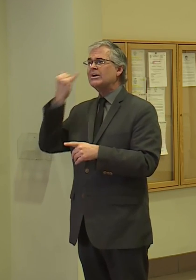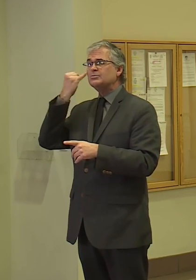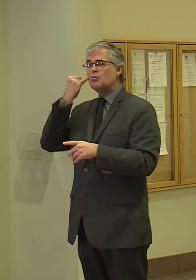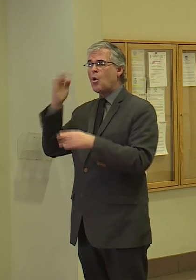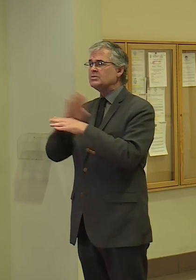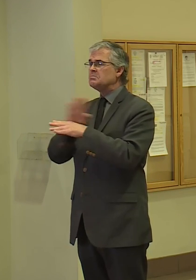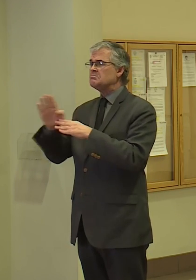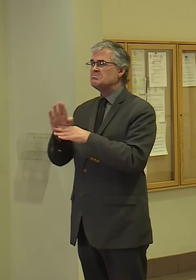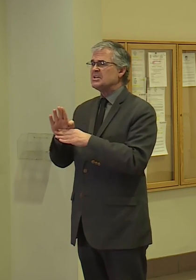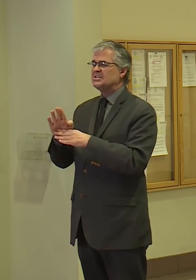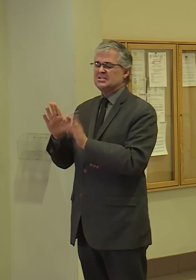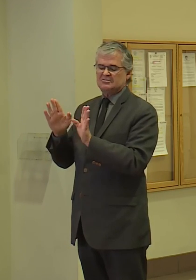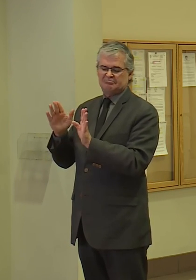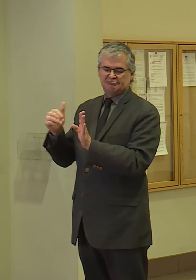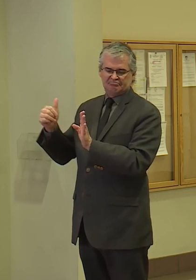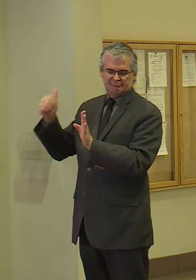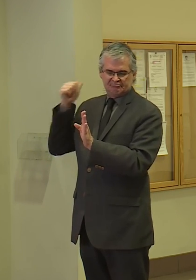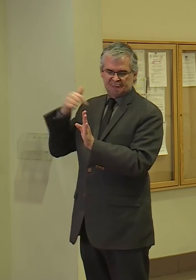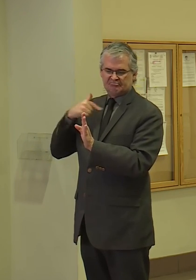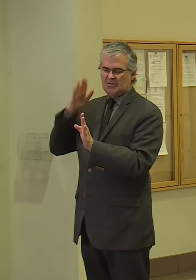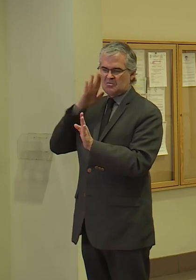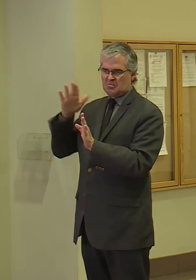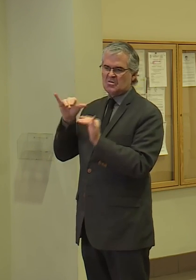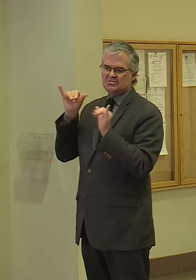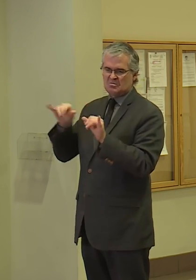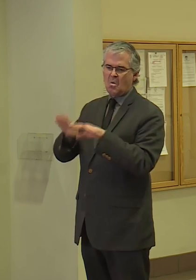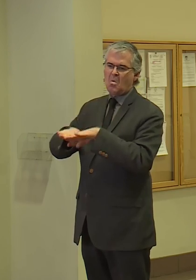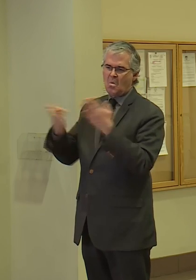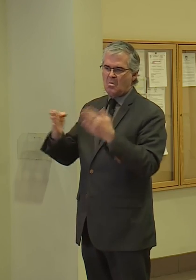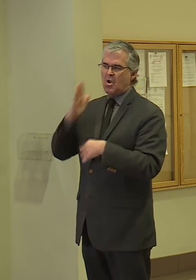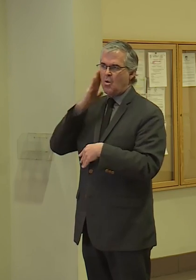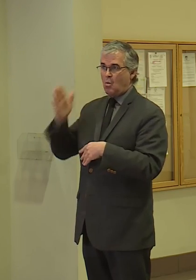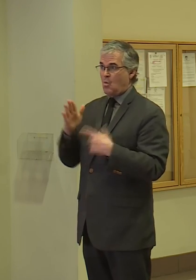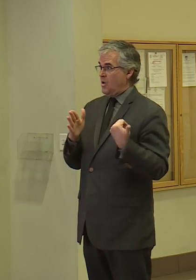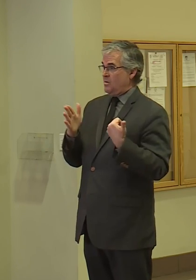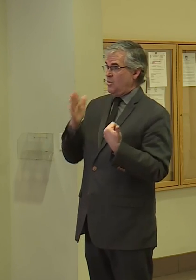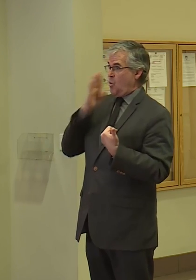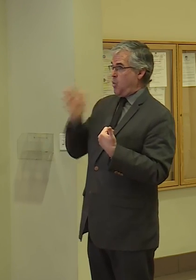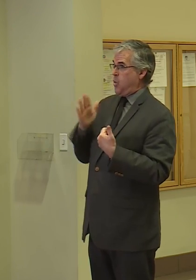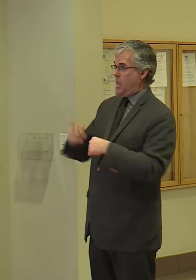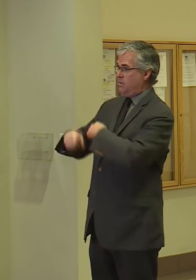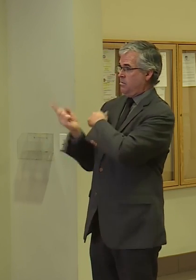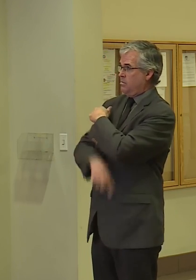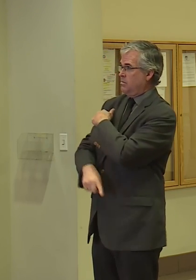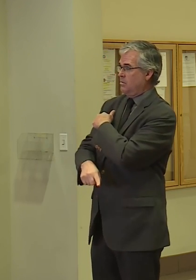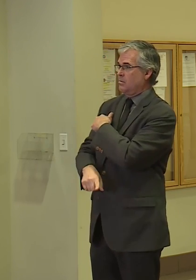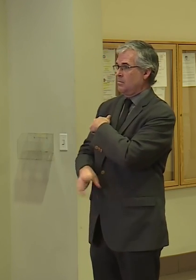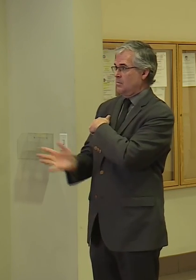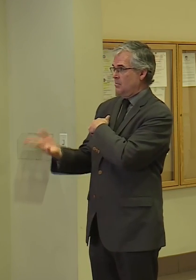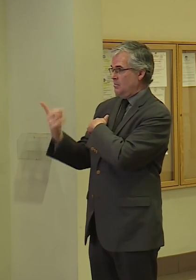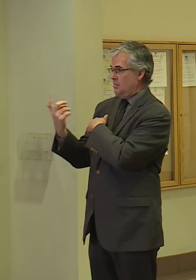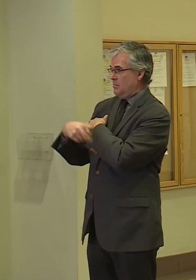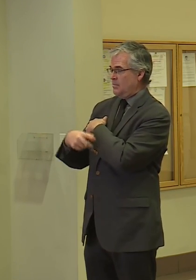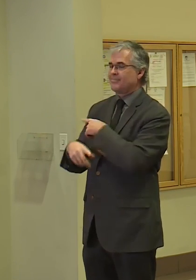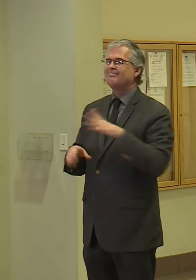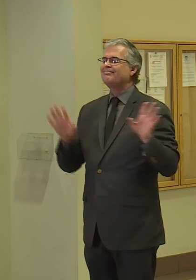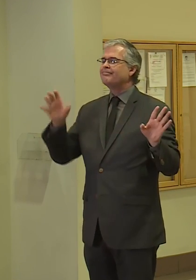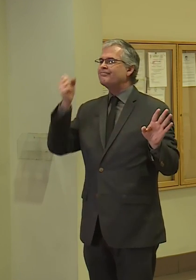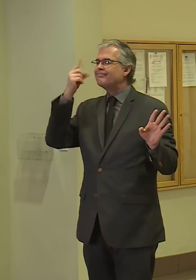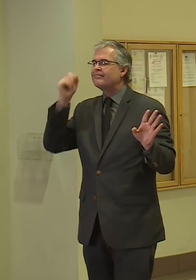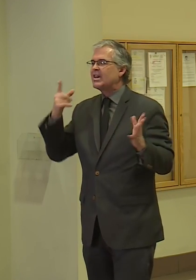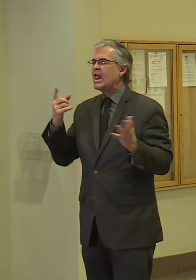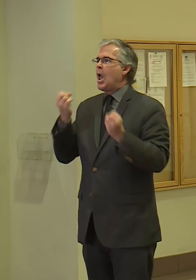what's that I don't know if I can make this any clearer that people are looking for a loophole